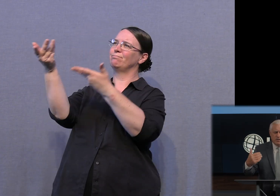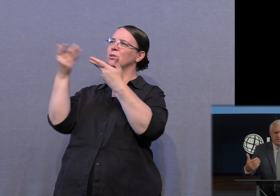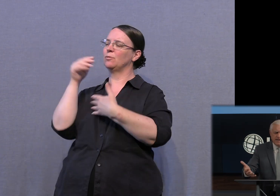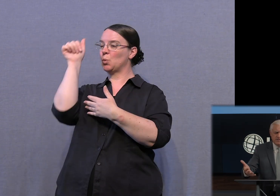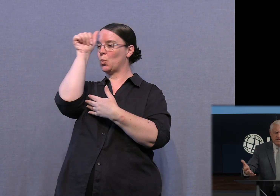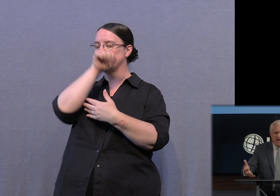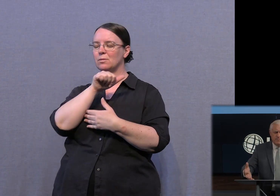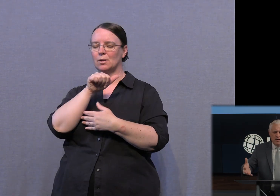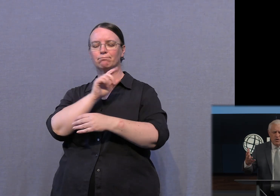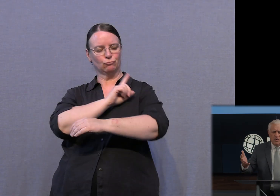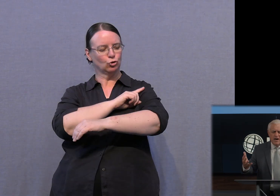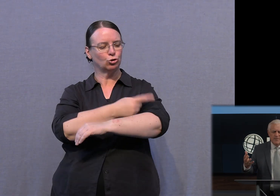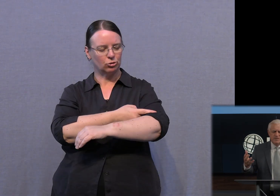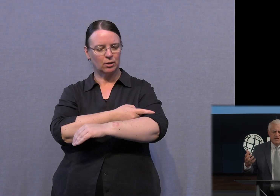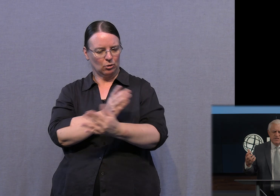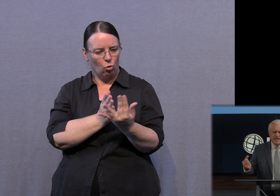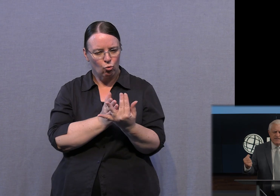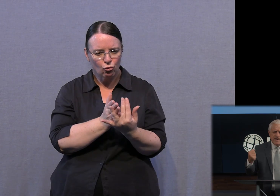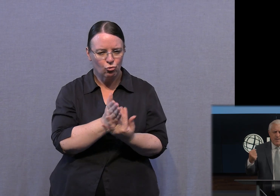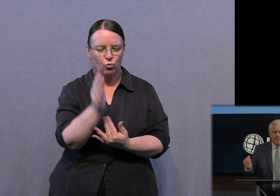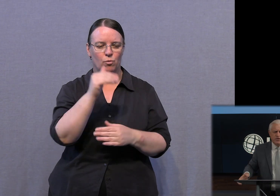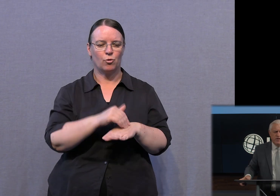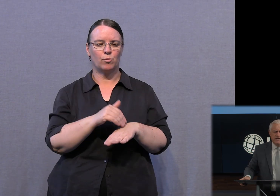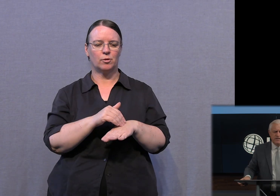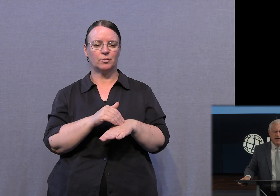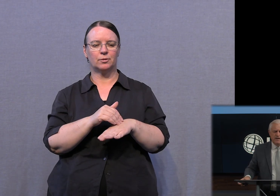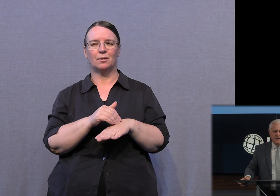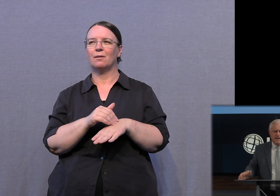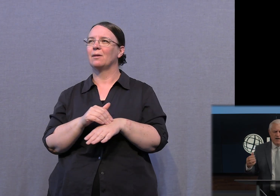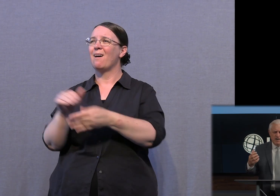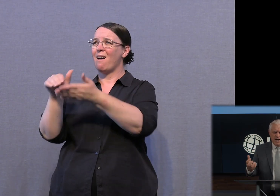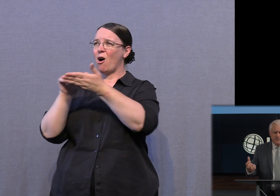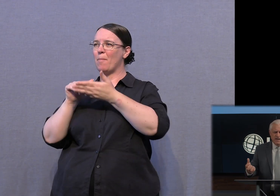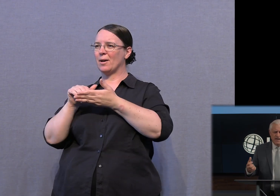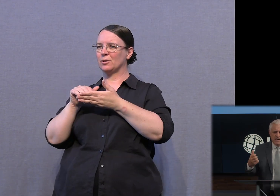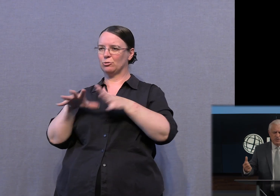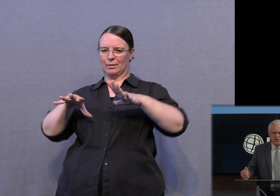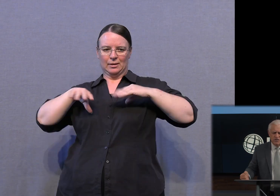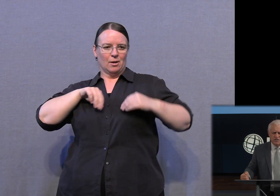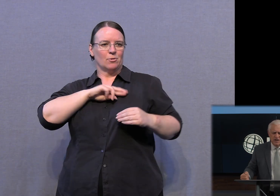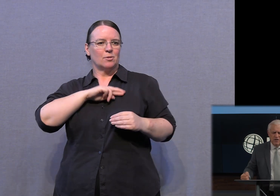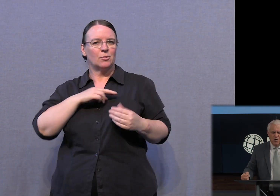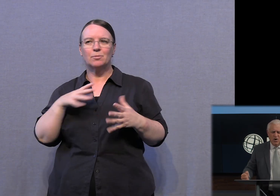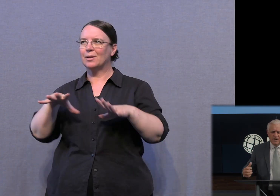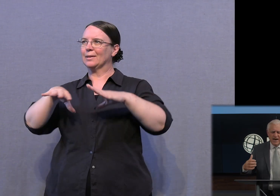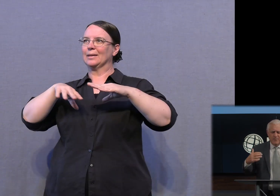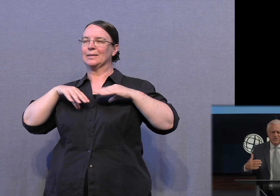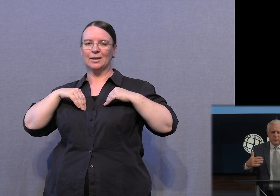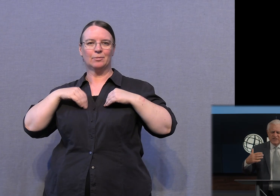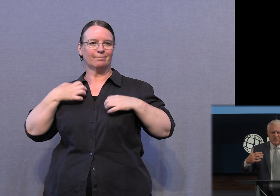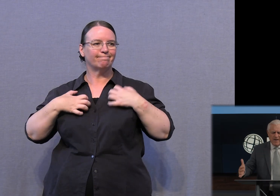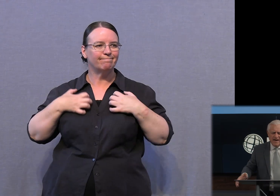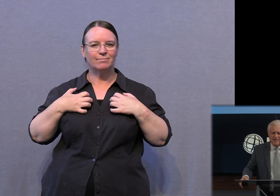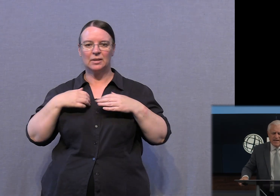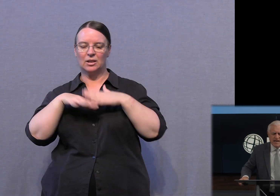every circumstance. But Lord, help us to seize the opportunities in our lives and in our churches. Lord, help us